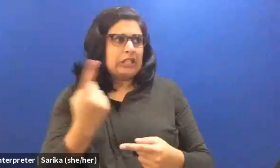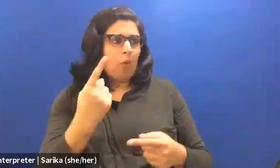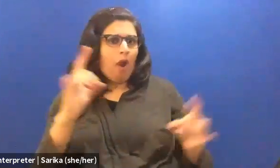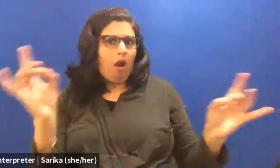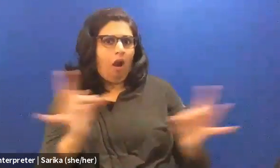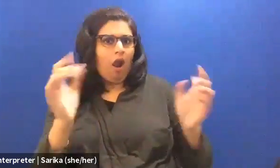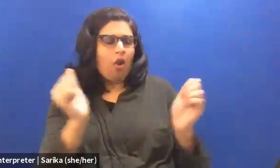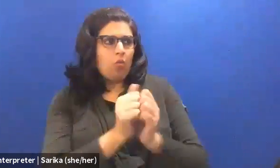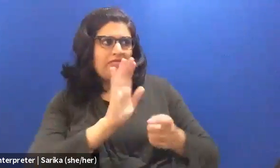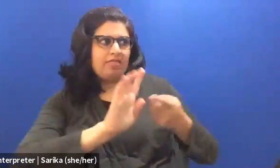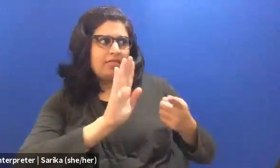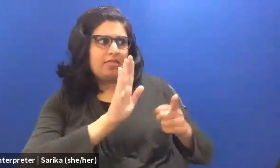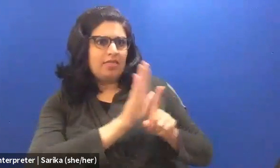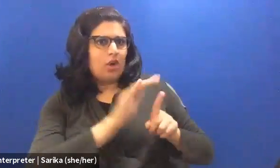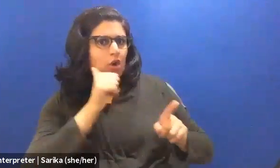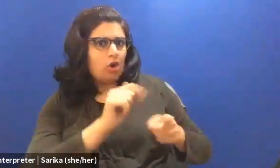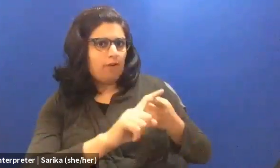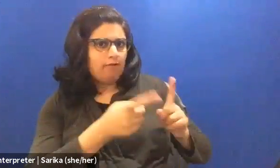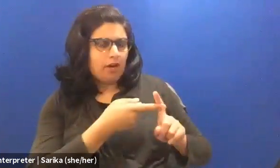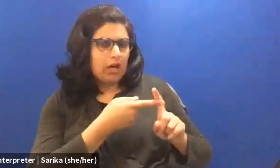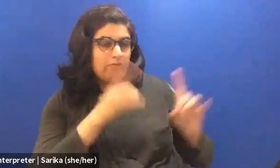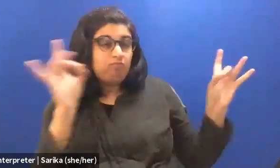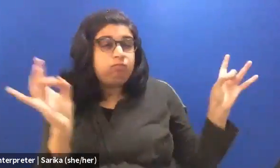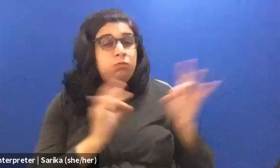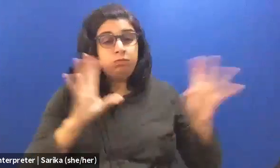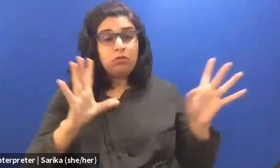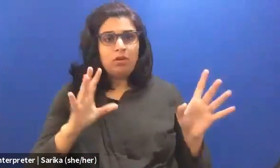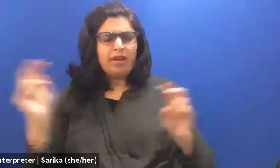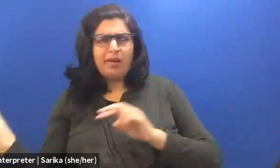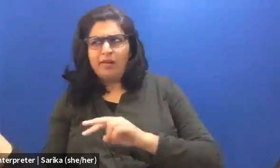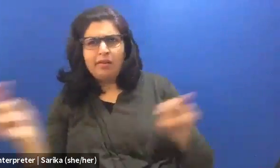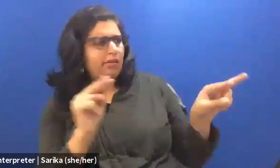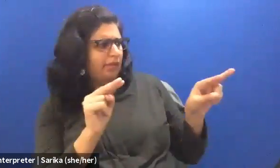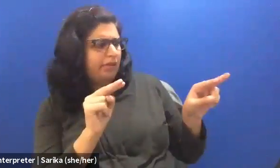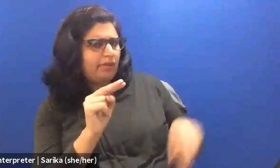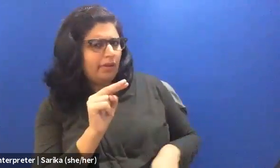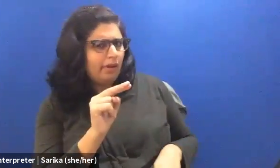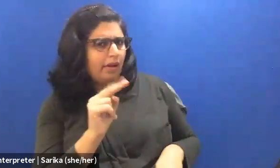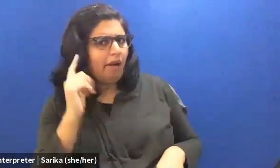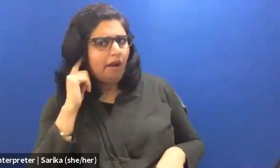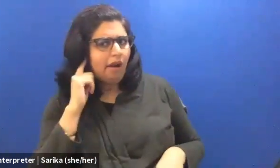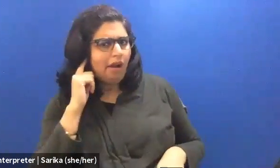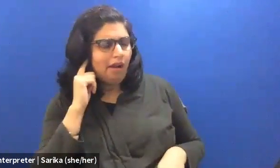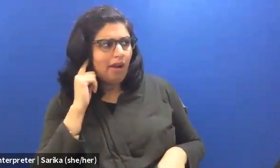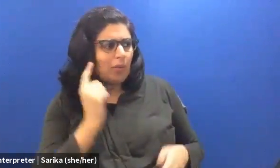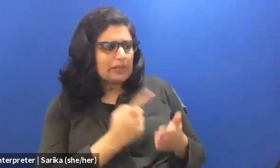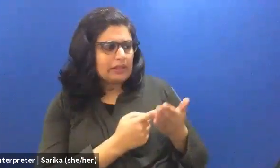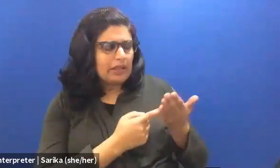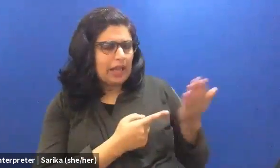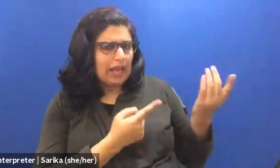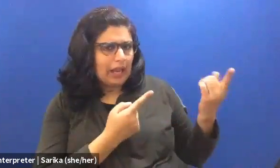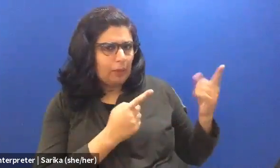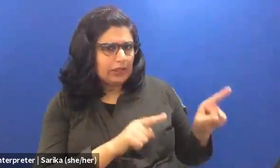their girlfriend, and I'm looking, and all of a sudden I hear what's happening,